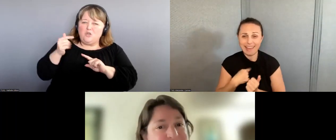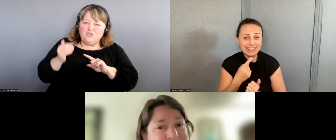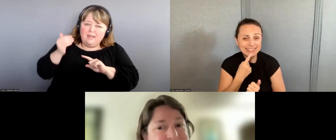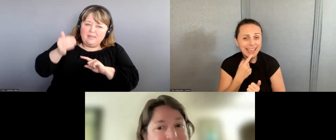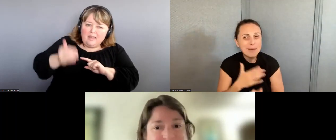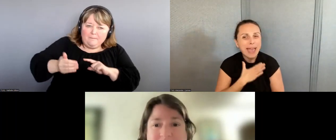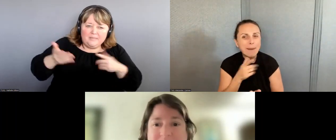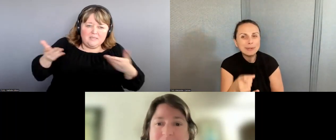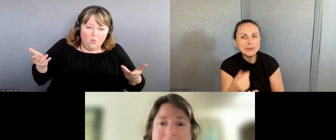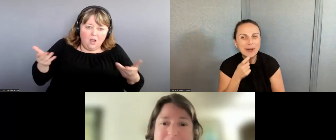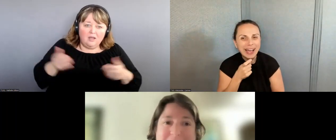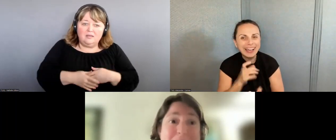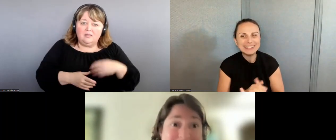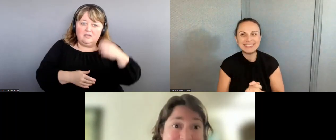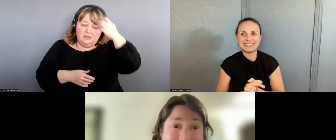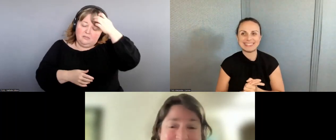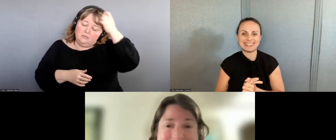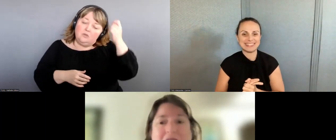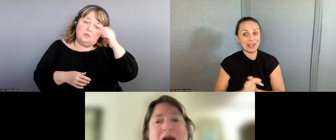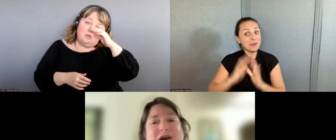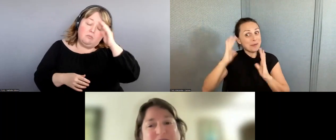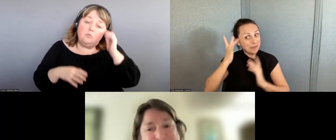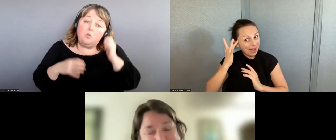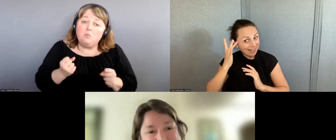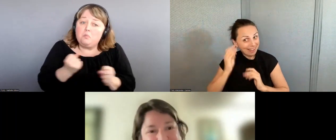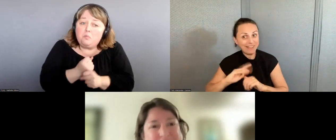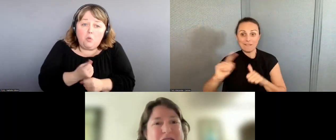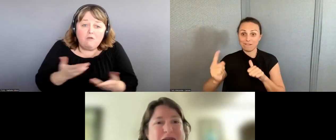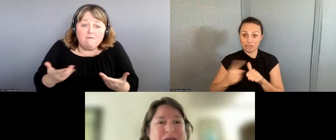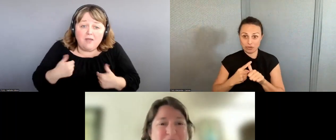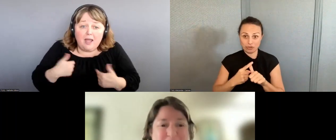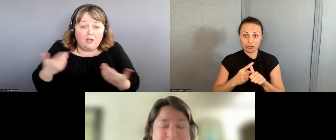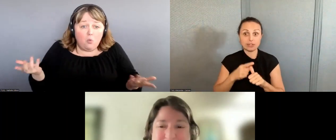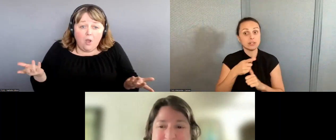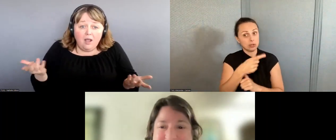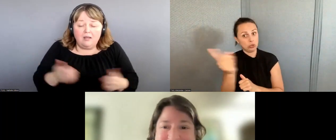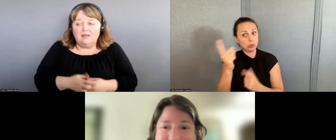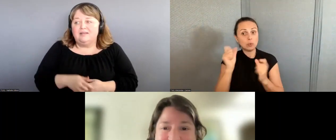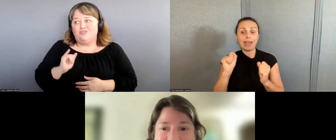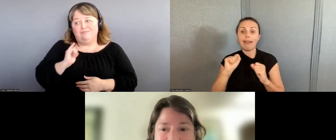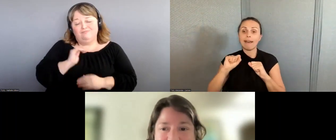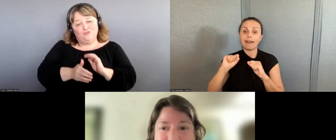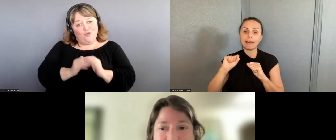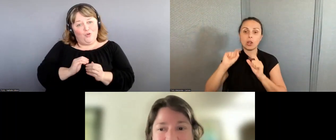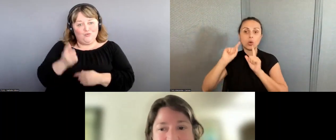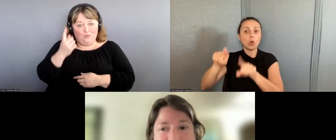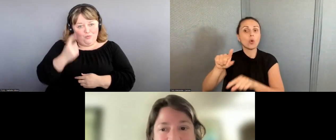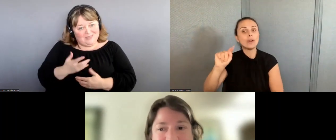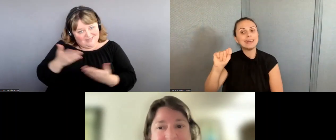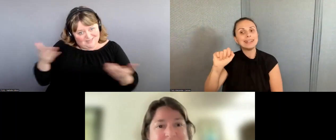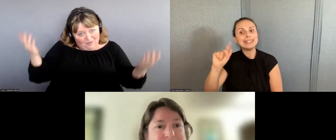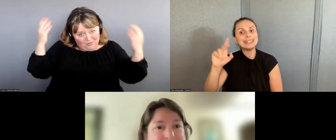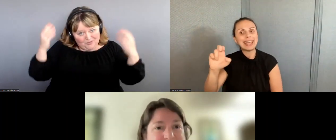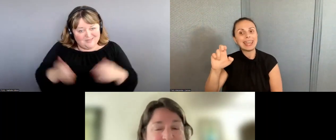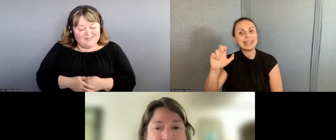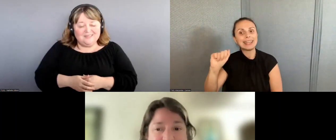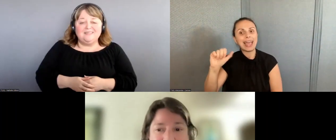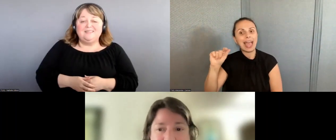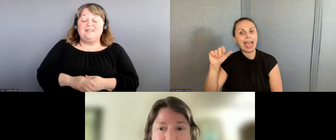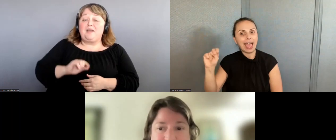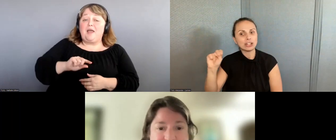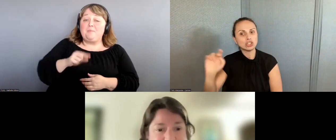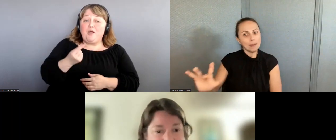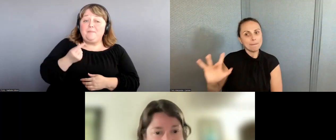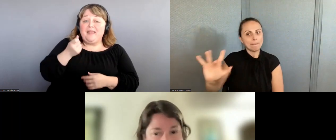glad you've asked. Because first of all, you can go to the Take Action button on the Disability Without